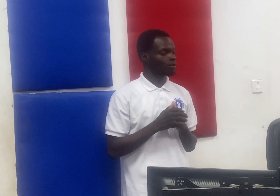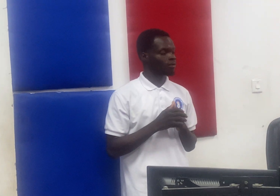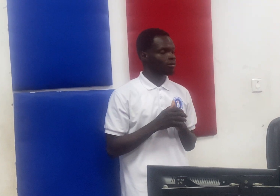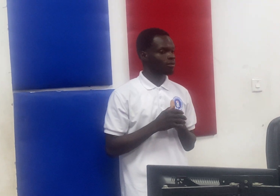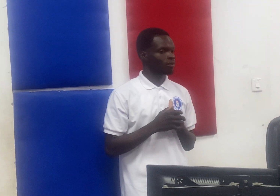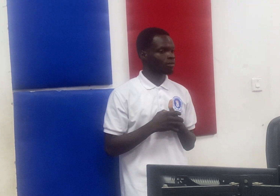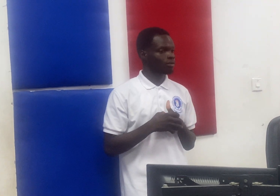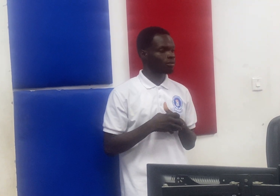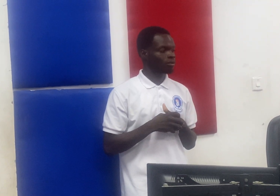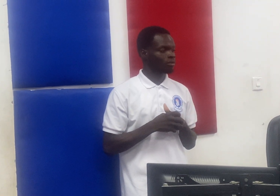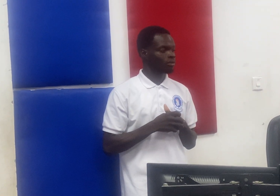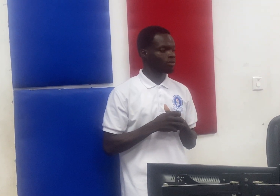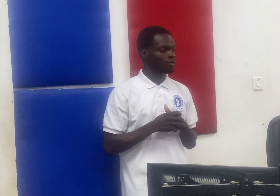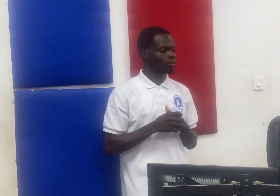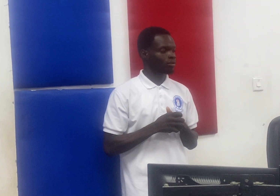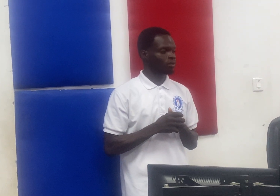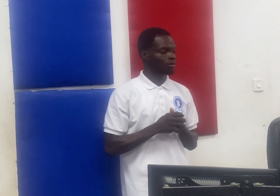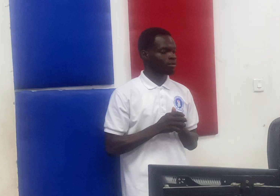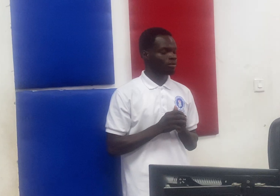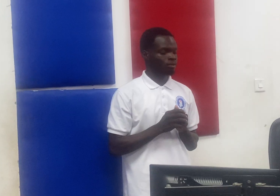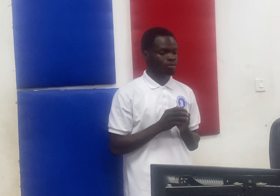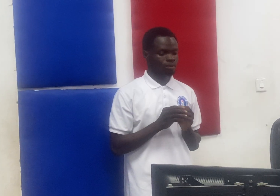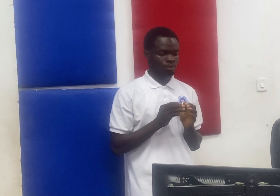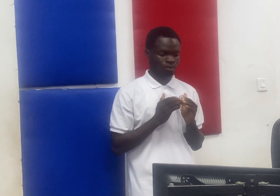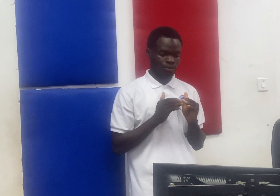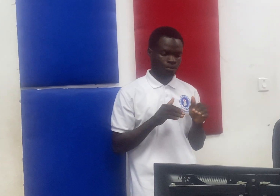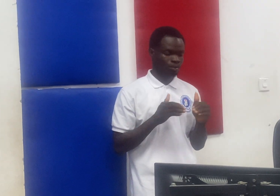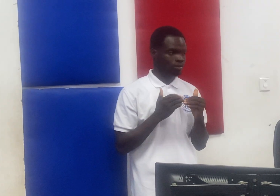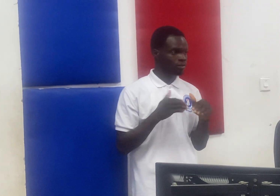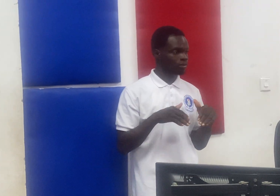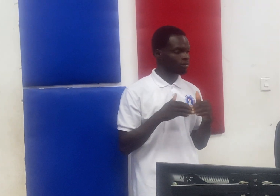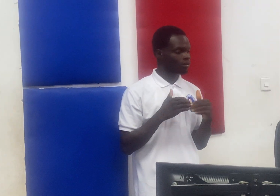Please can you kindly come again? Your name and the discussion at hand.